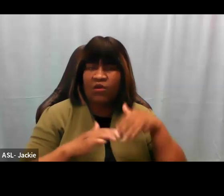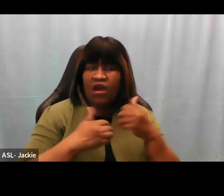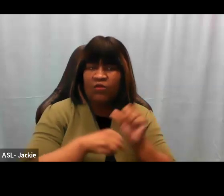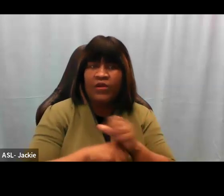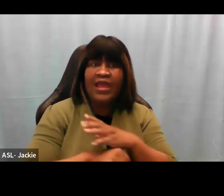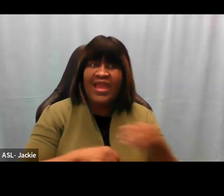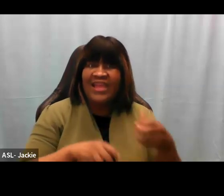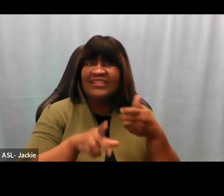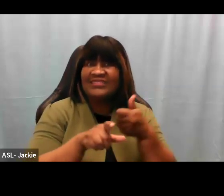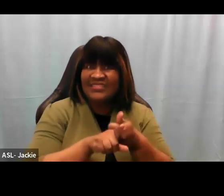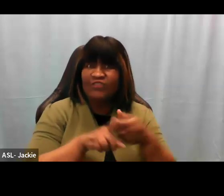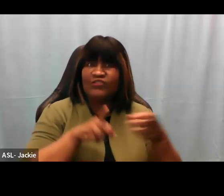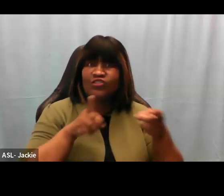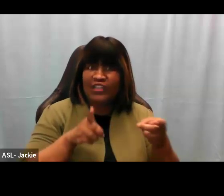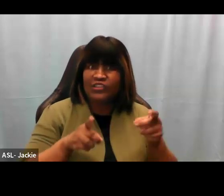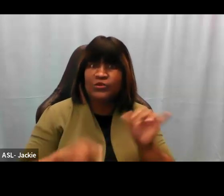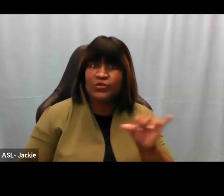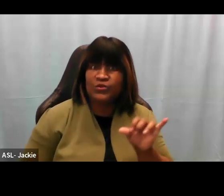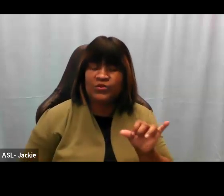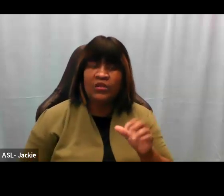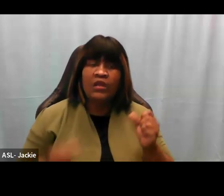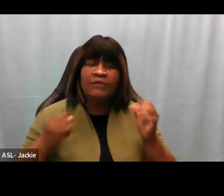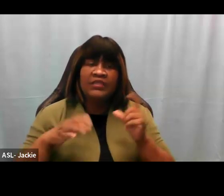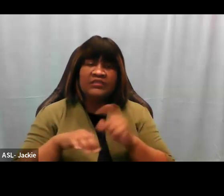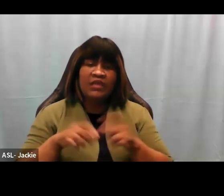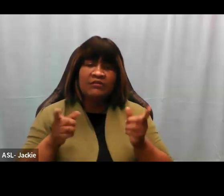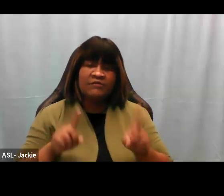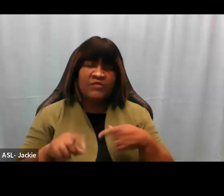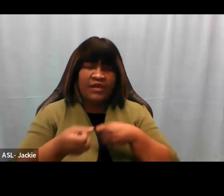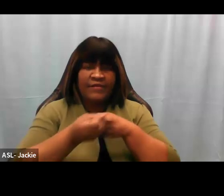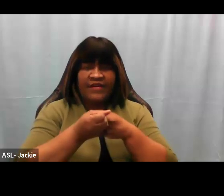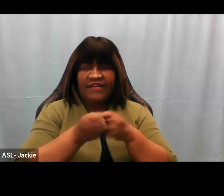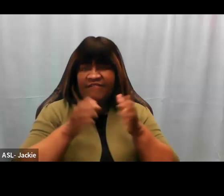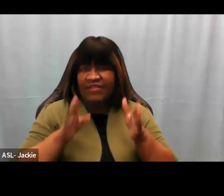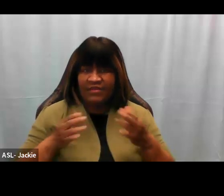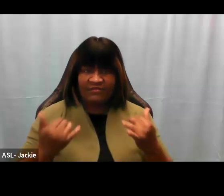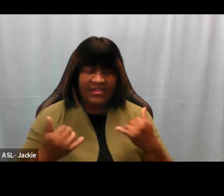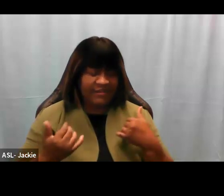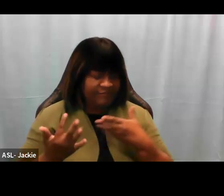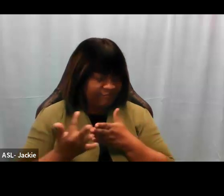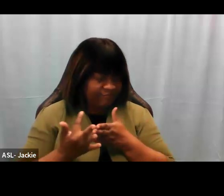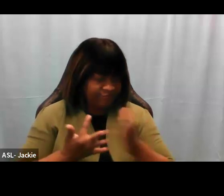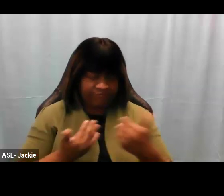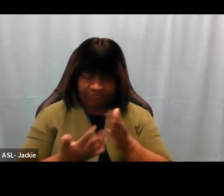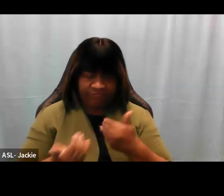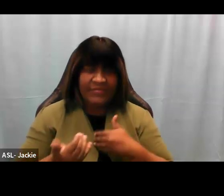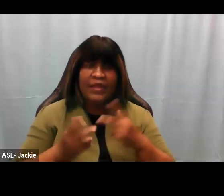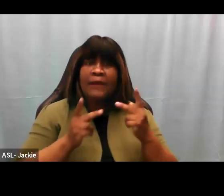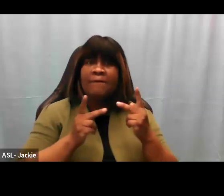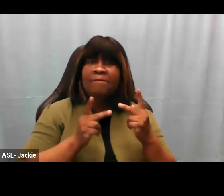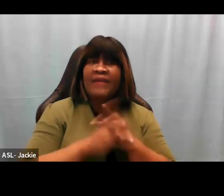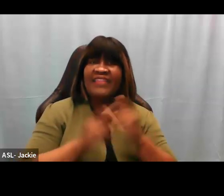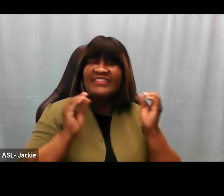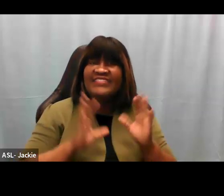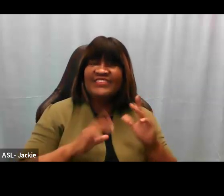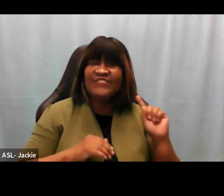self-direction. I know a lot of times, like, I am an advocate through and through. I was a math teacher for a while,